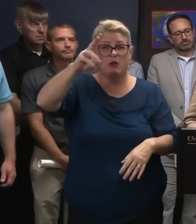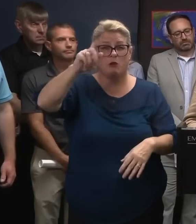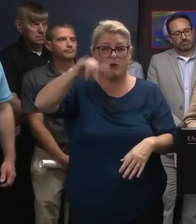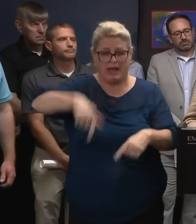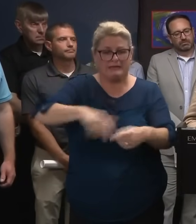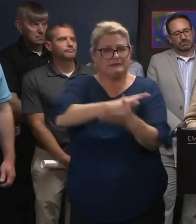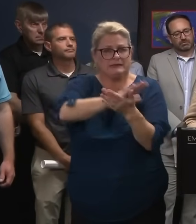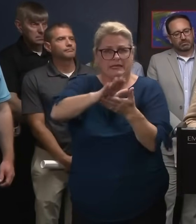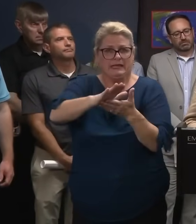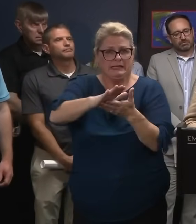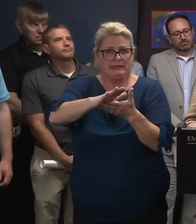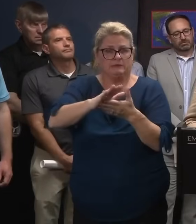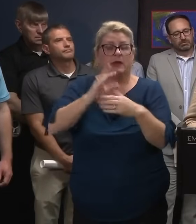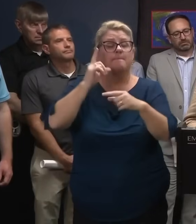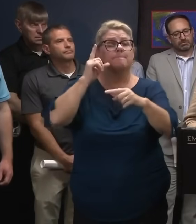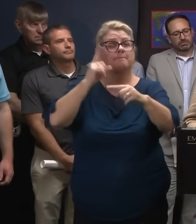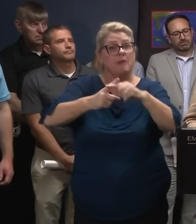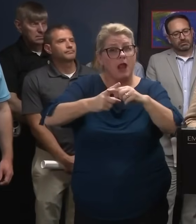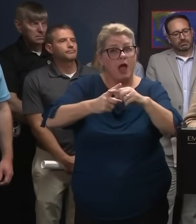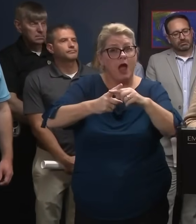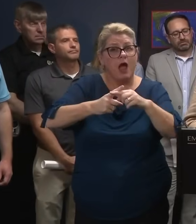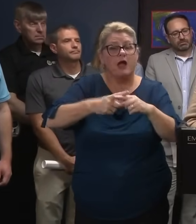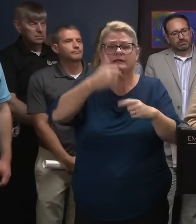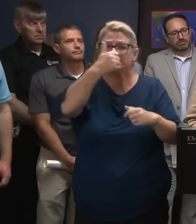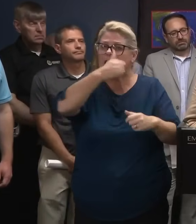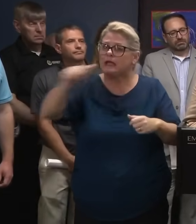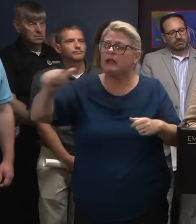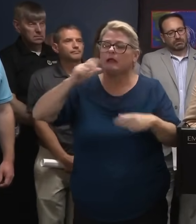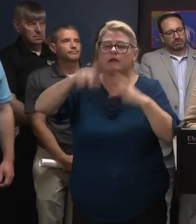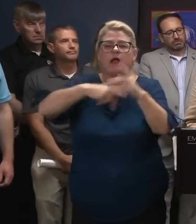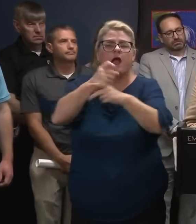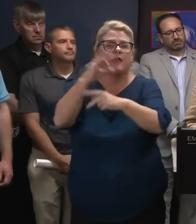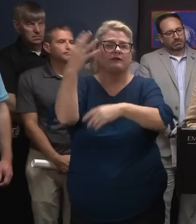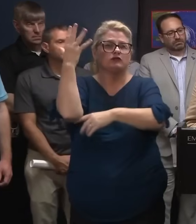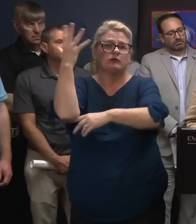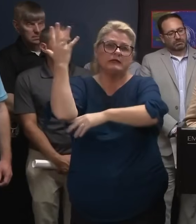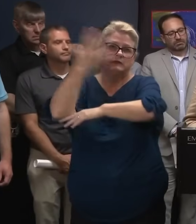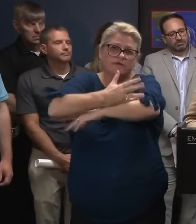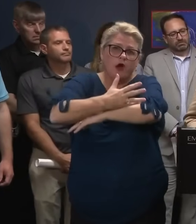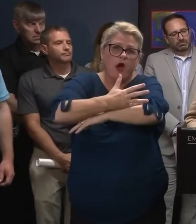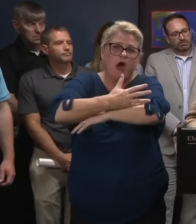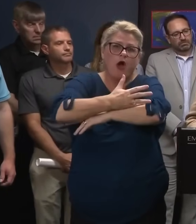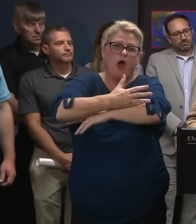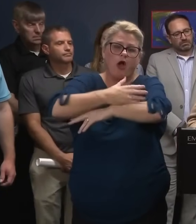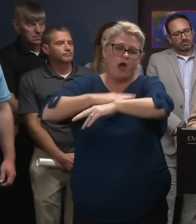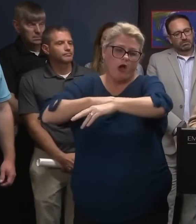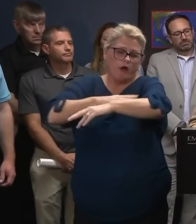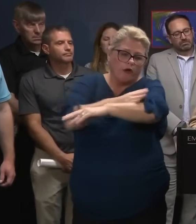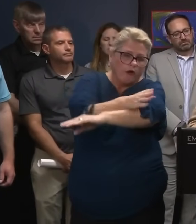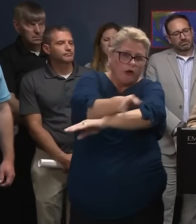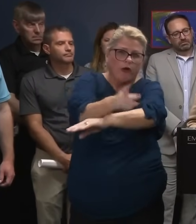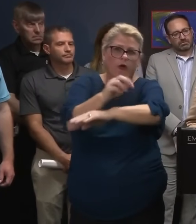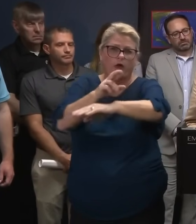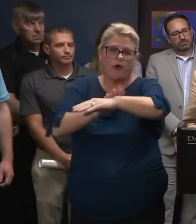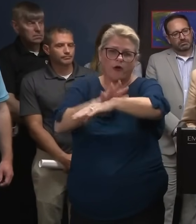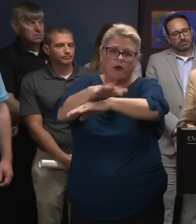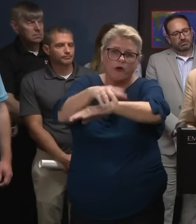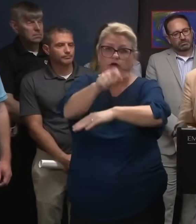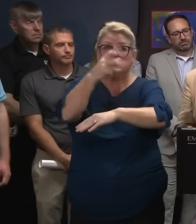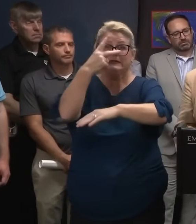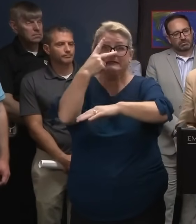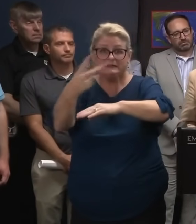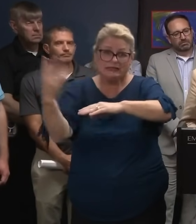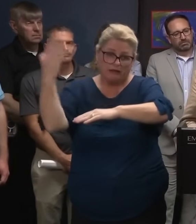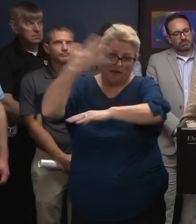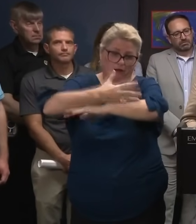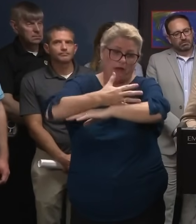you should also monitor for voids in the dams created by fallen trees. If voids are noted or any